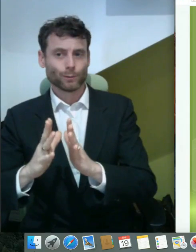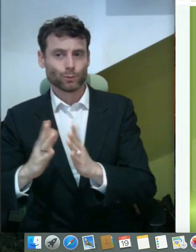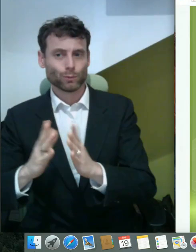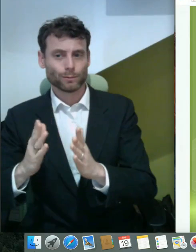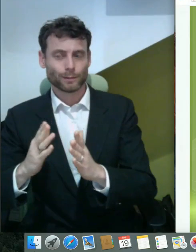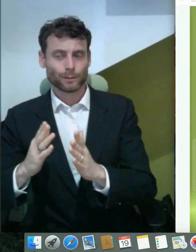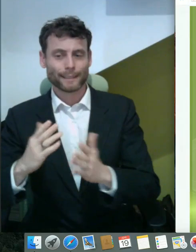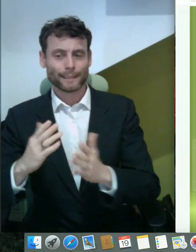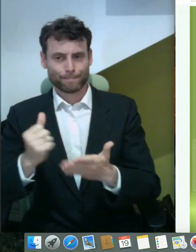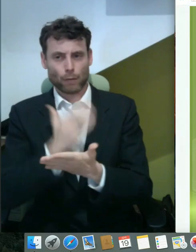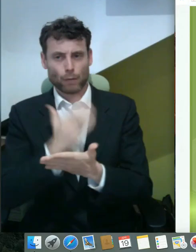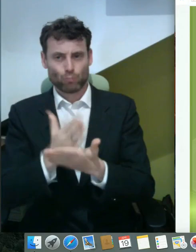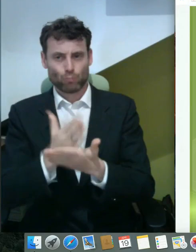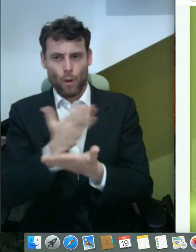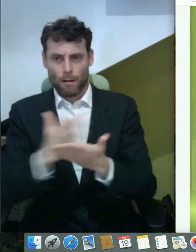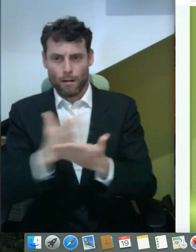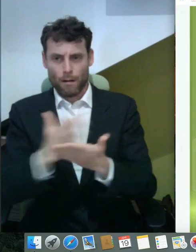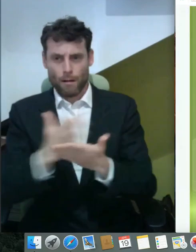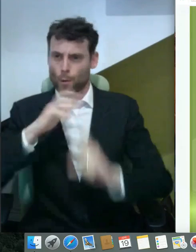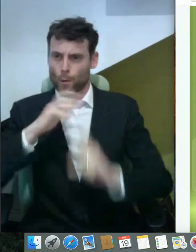things need to be considered as well.